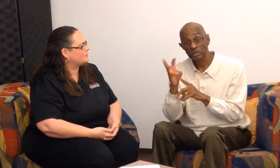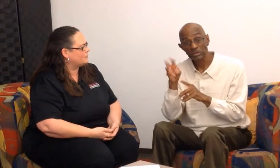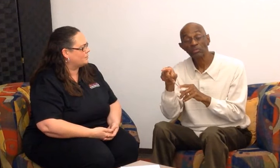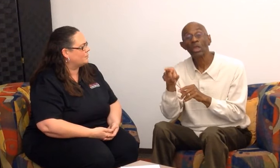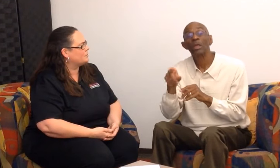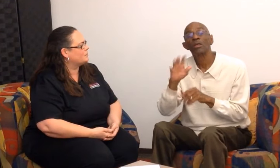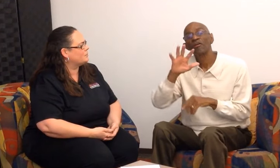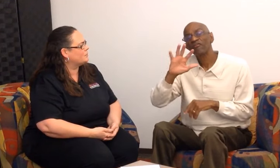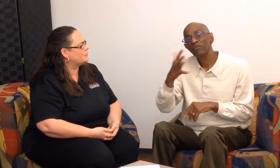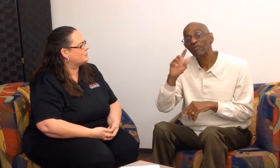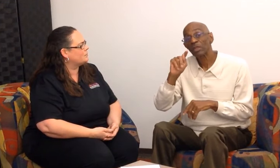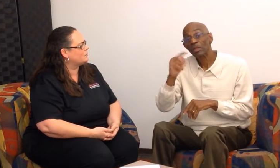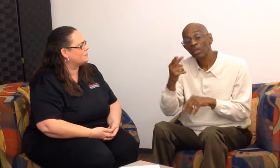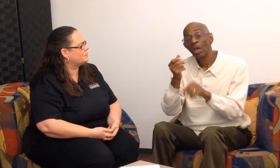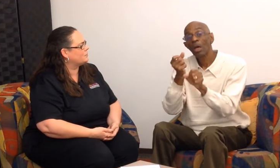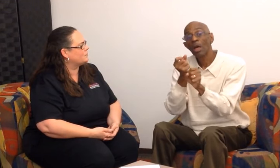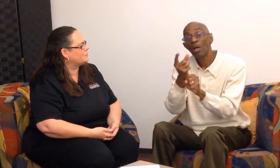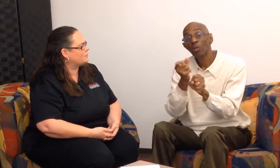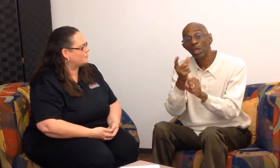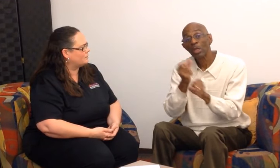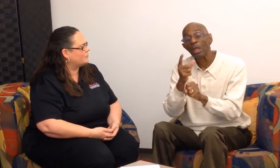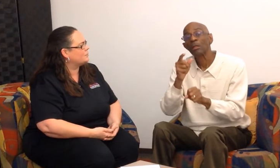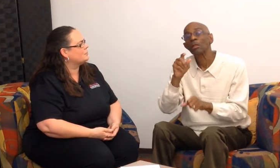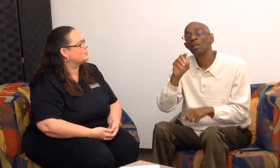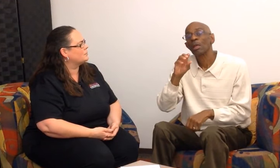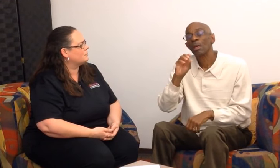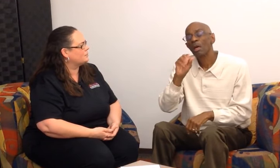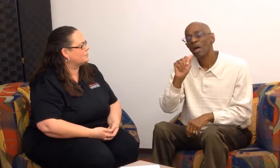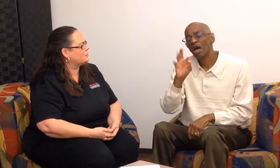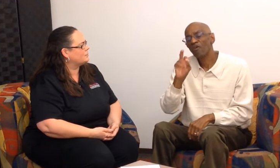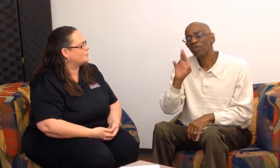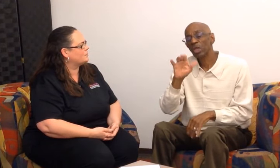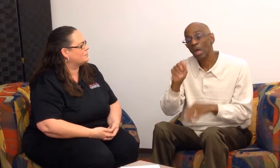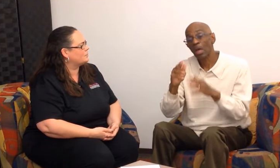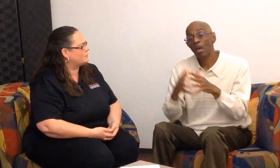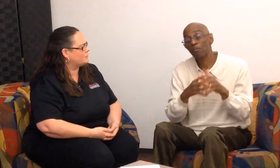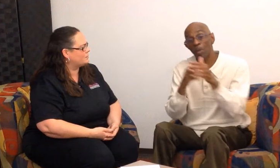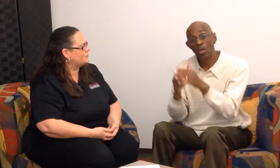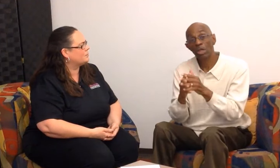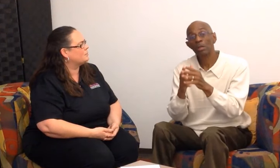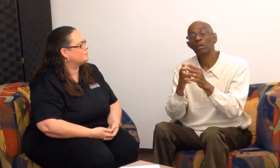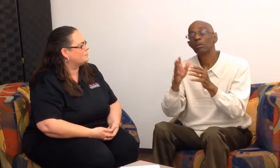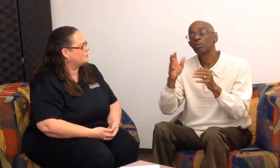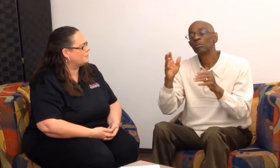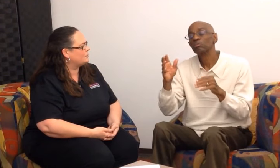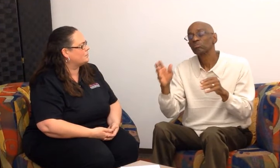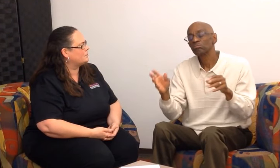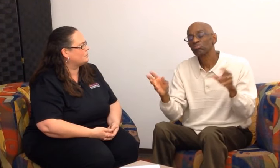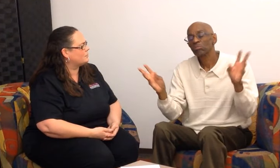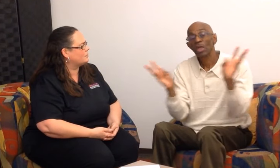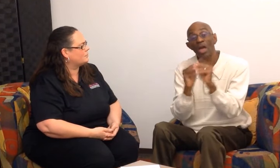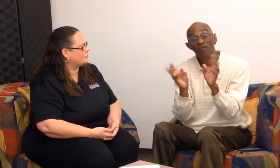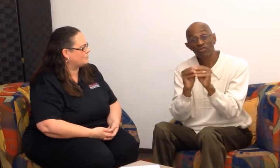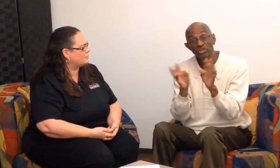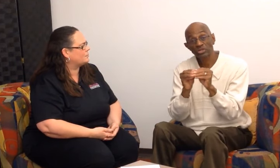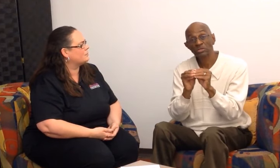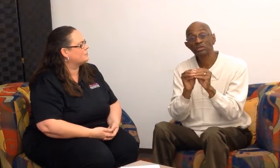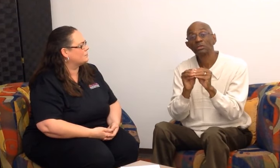On Friday, February 12th, 2016, the 5th Annual African American Symposium on